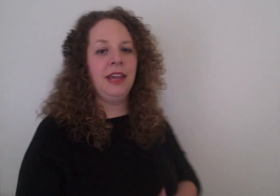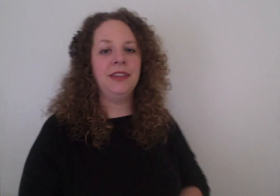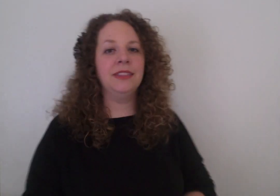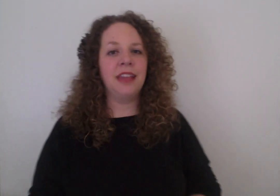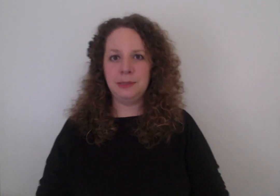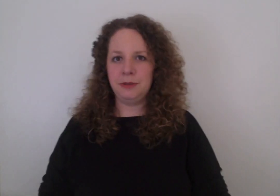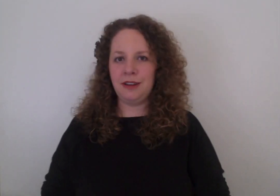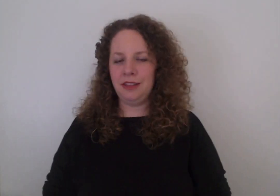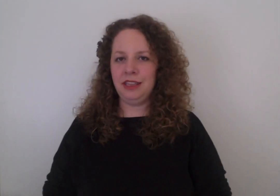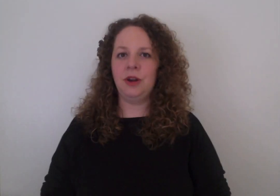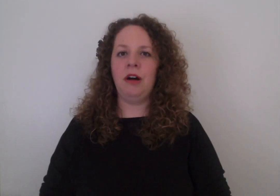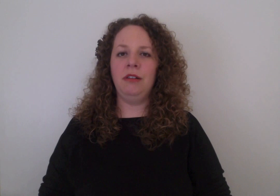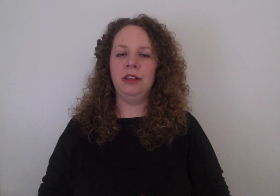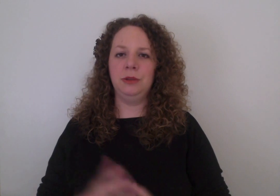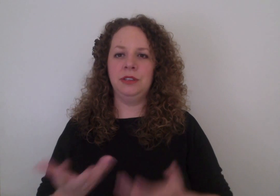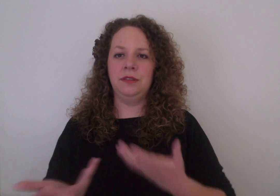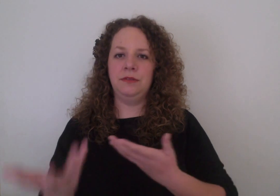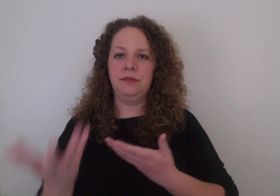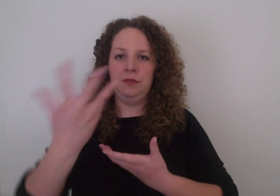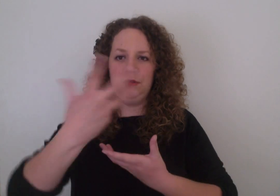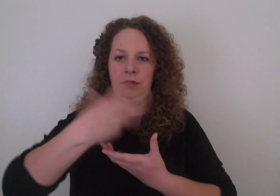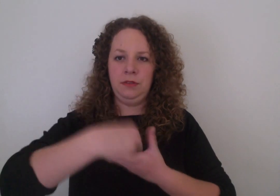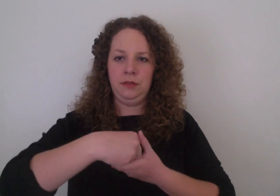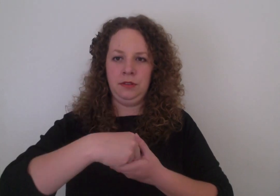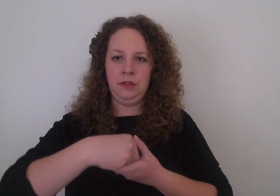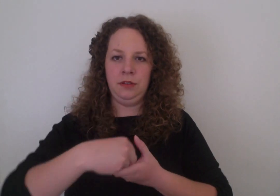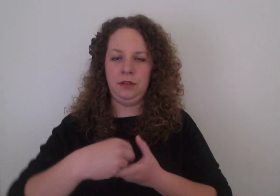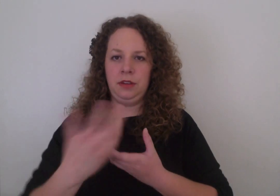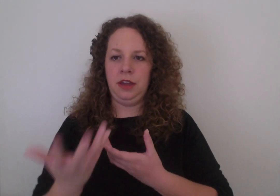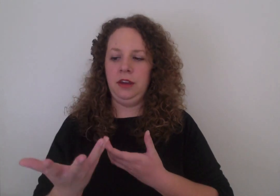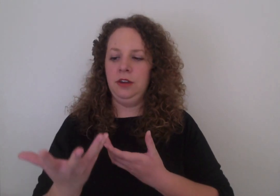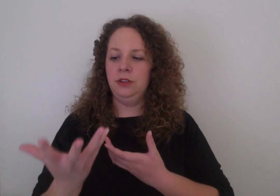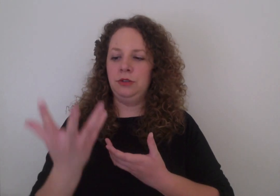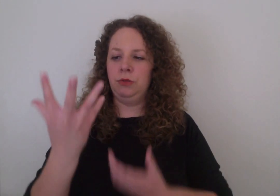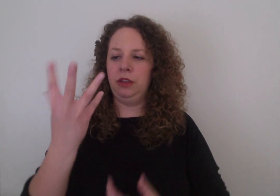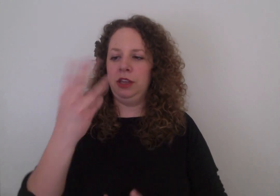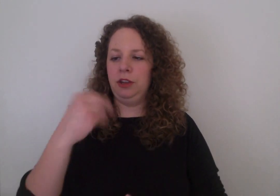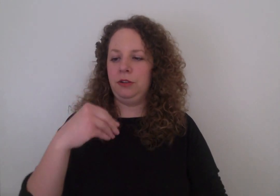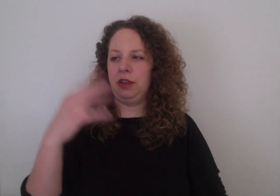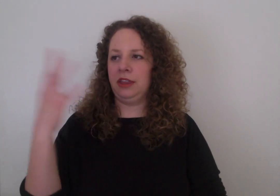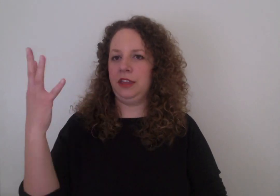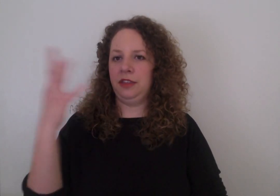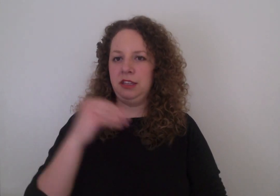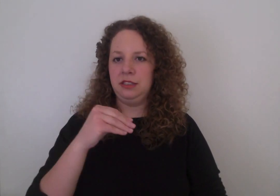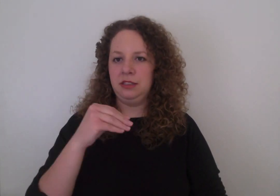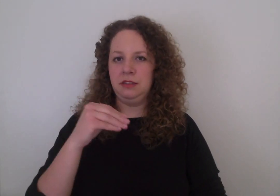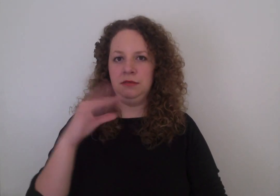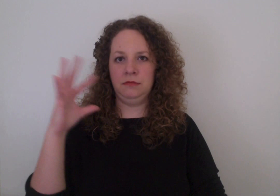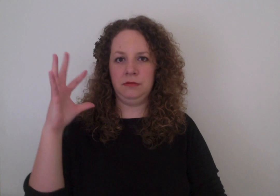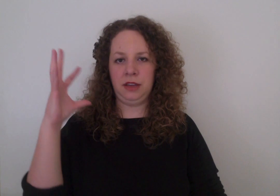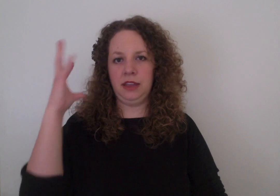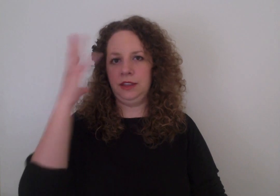And last but not least, all-inclusive. Okay, so really you're going like this, kind of like